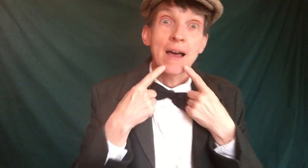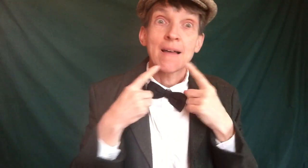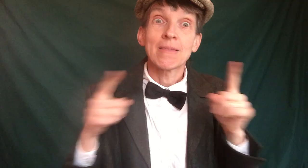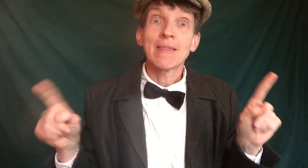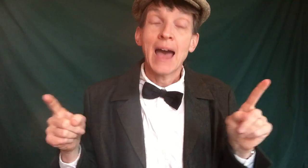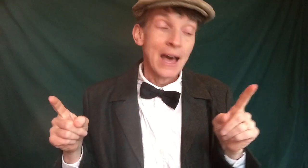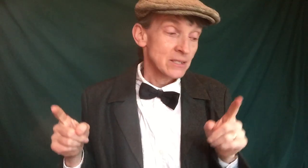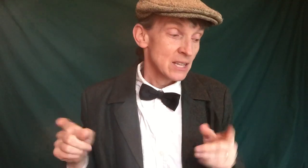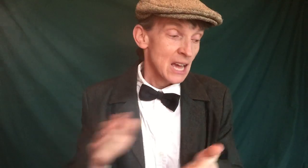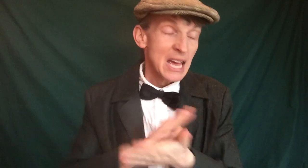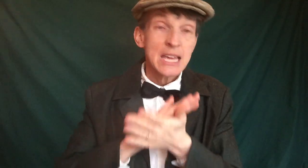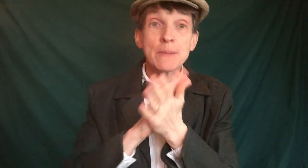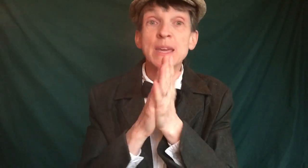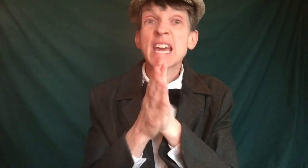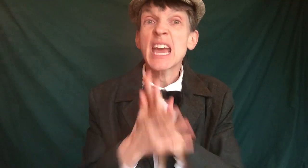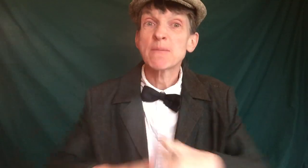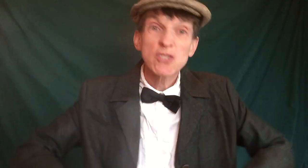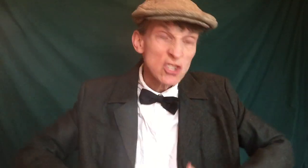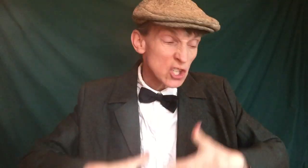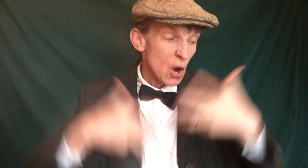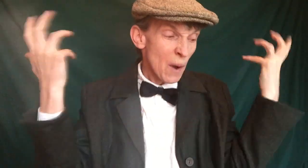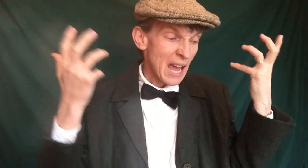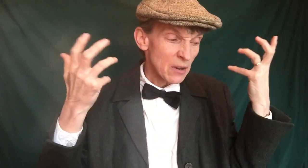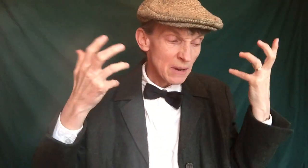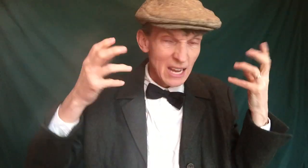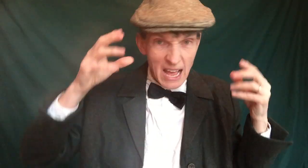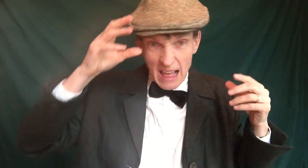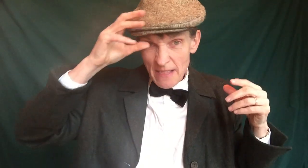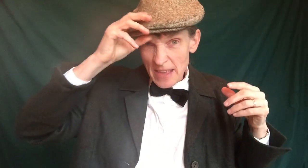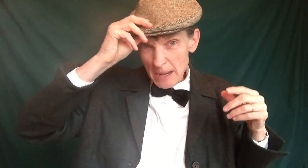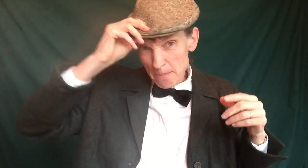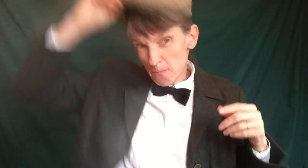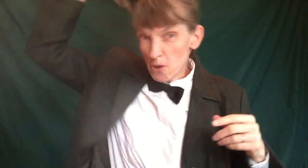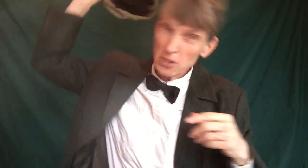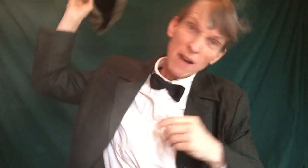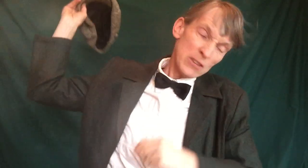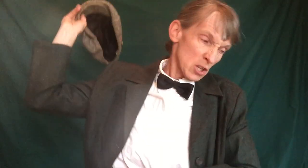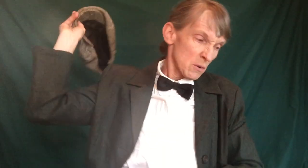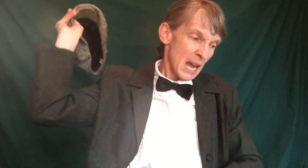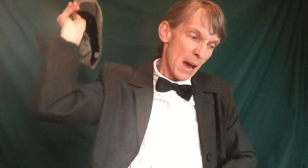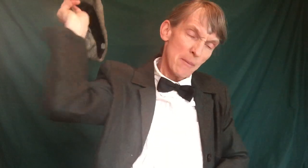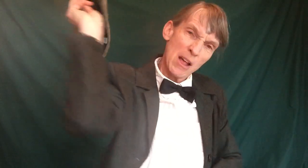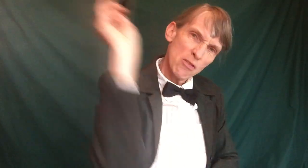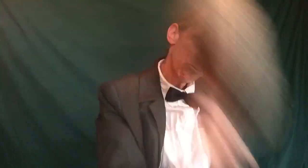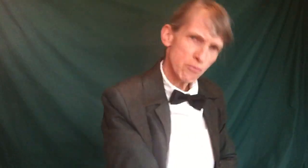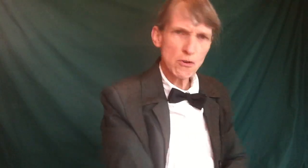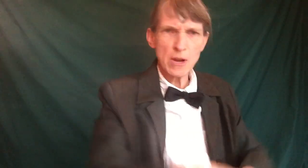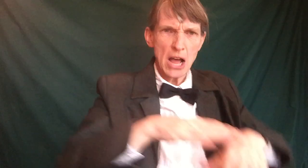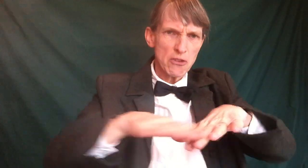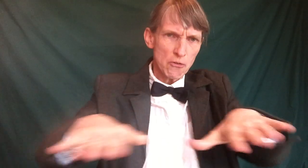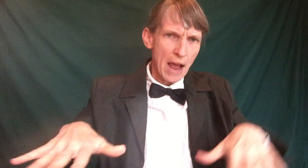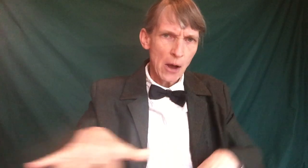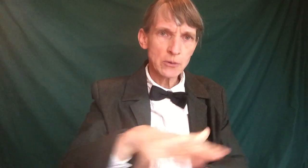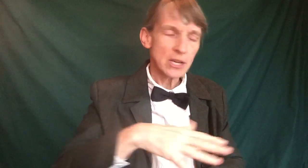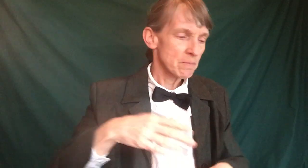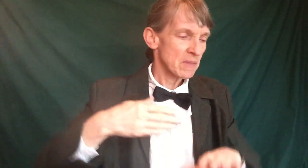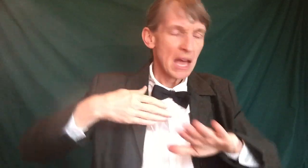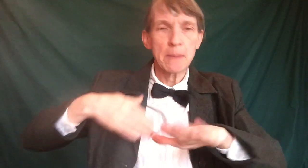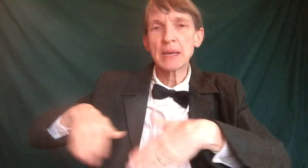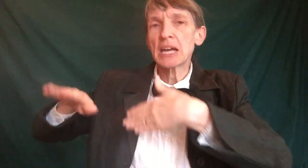At last, he became so angry that he pulled off his own cap, threw it on the ground, and began